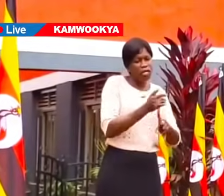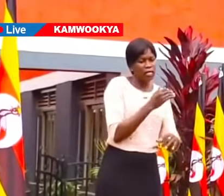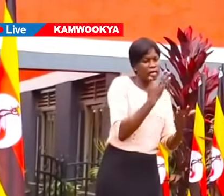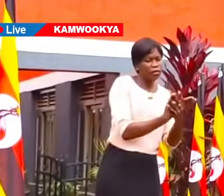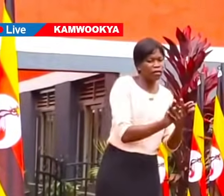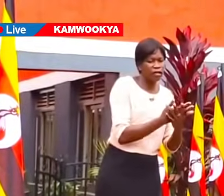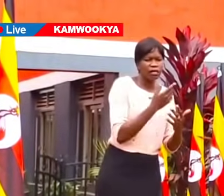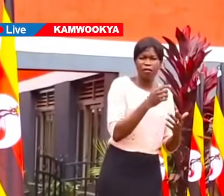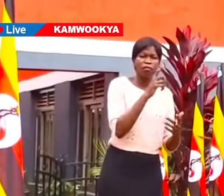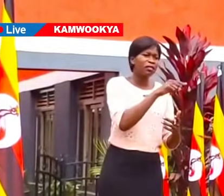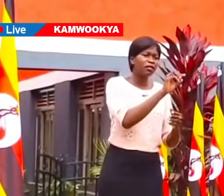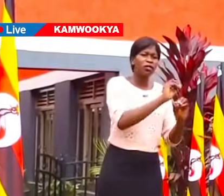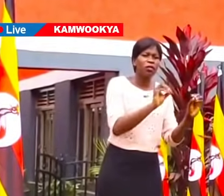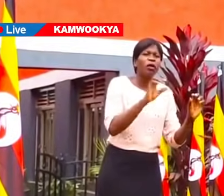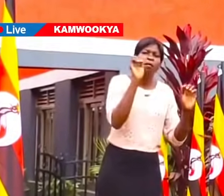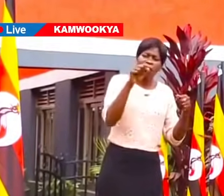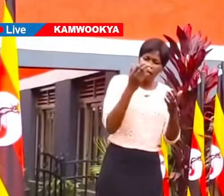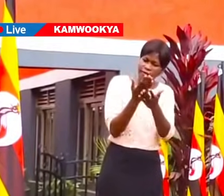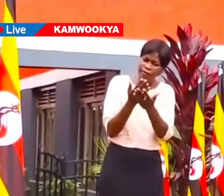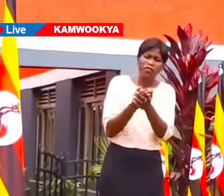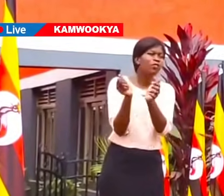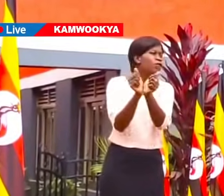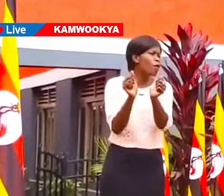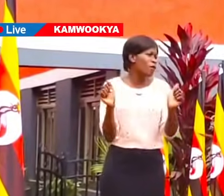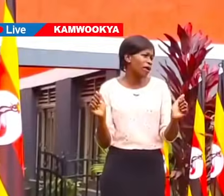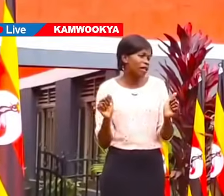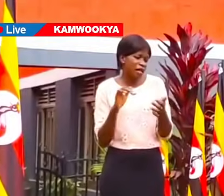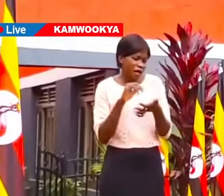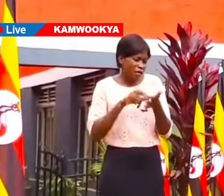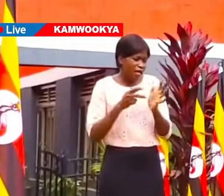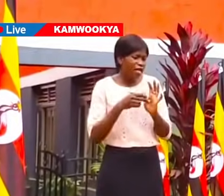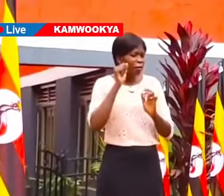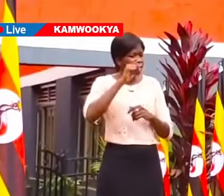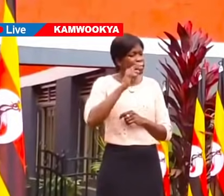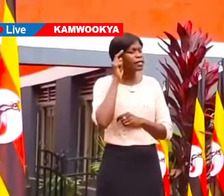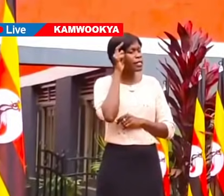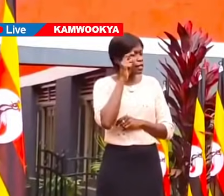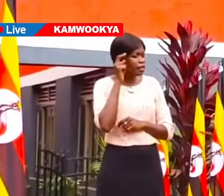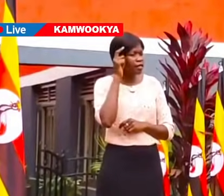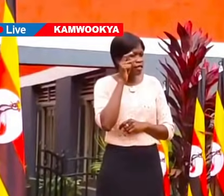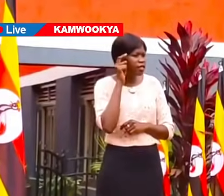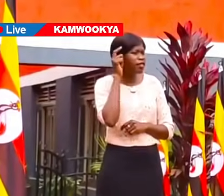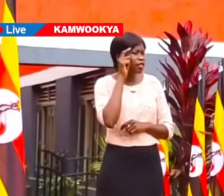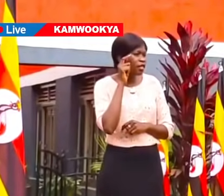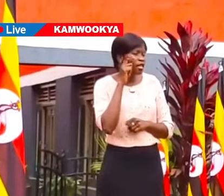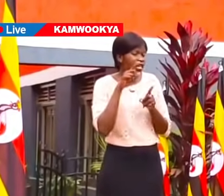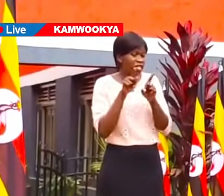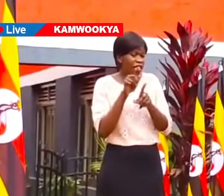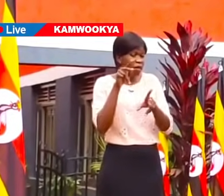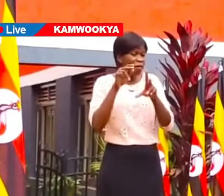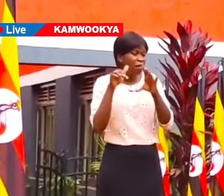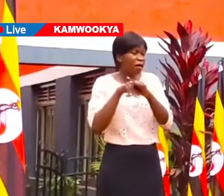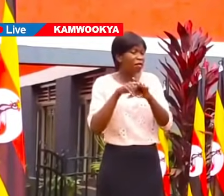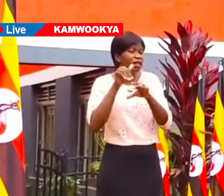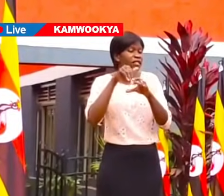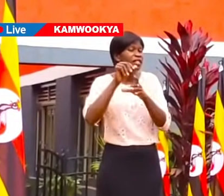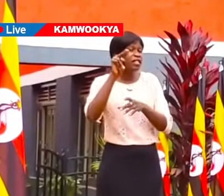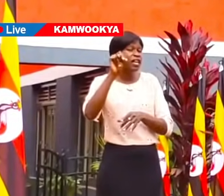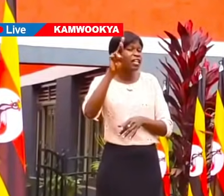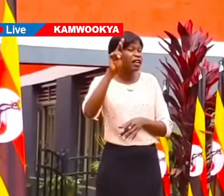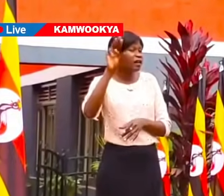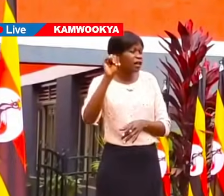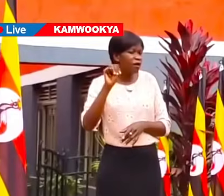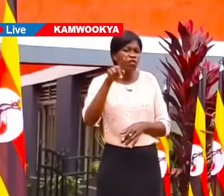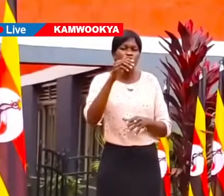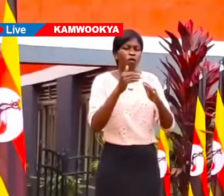matter. And that's something that needs to sink into the minds of even our colleagues in the NRM. None of them is above the